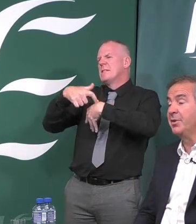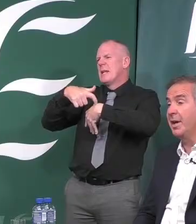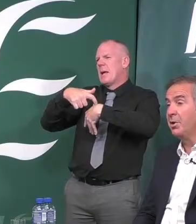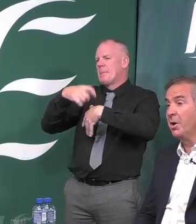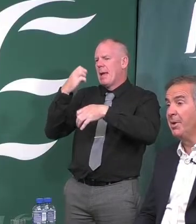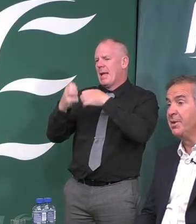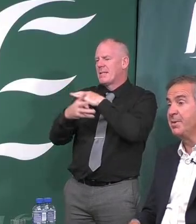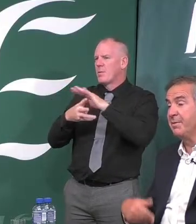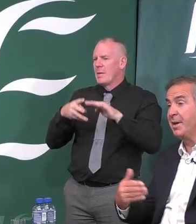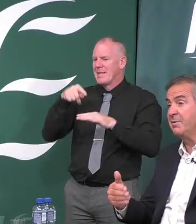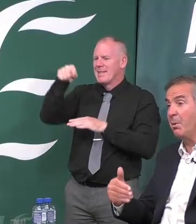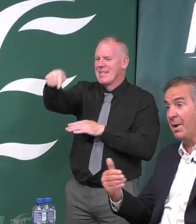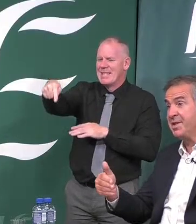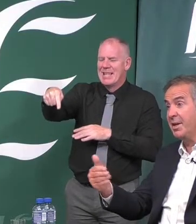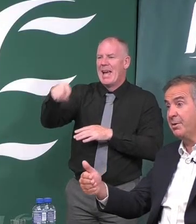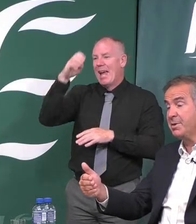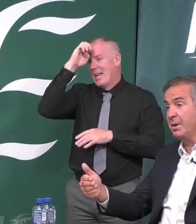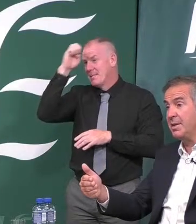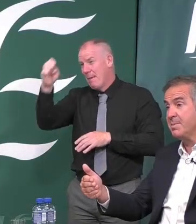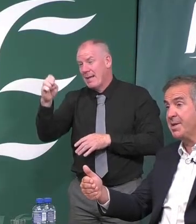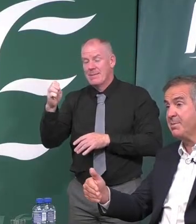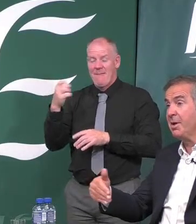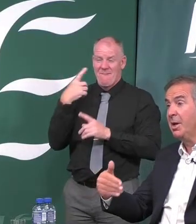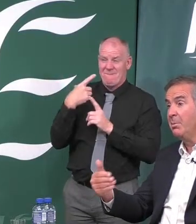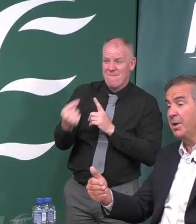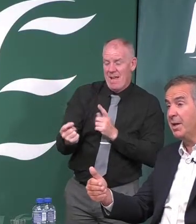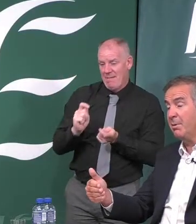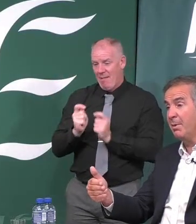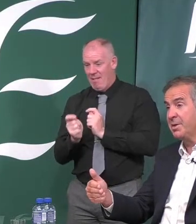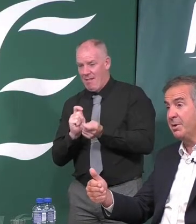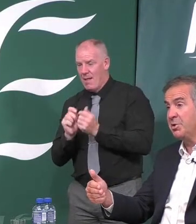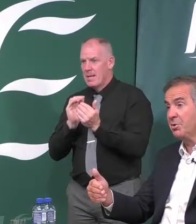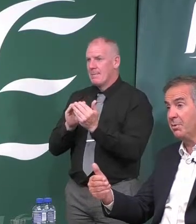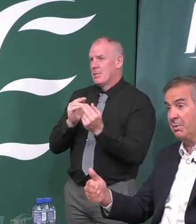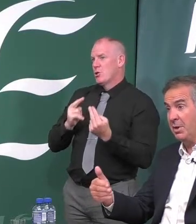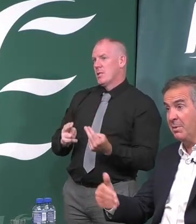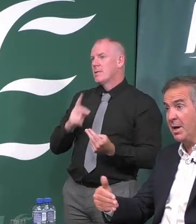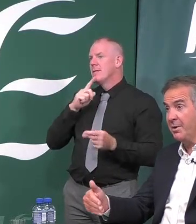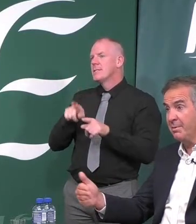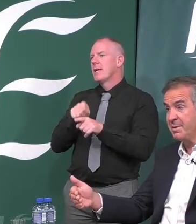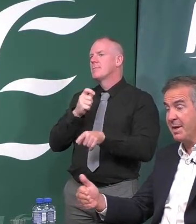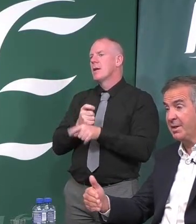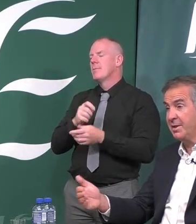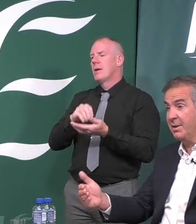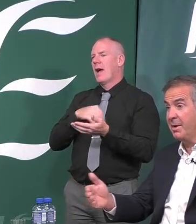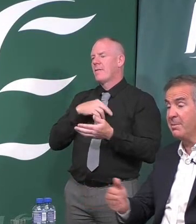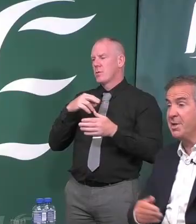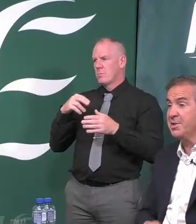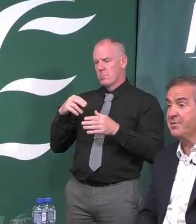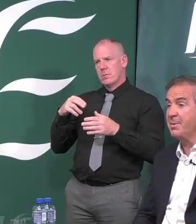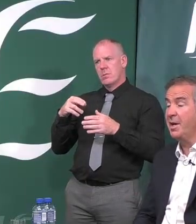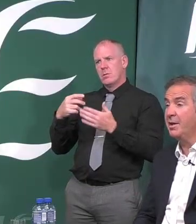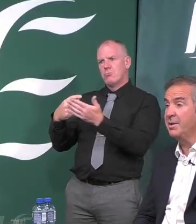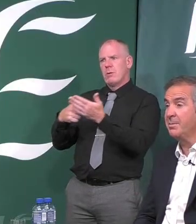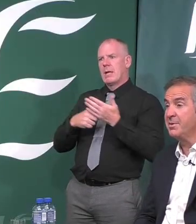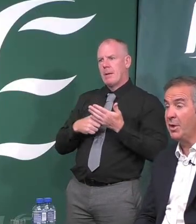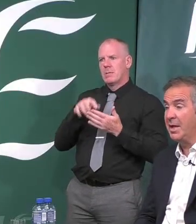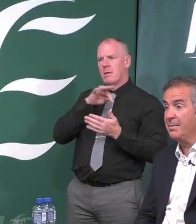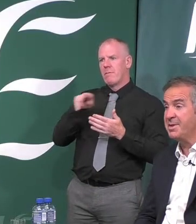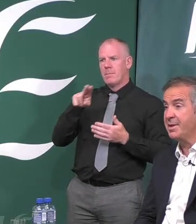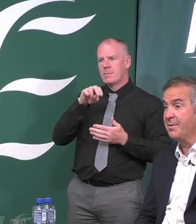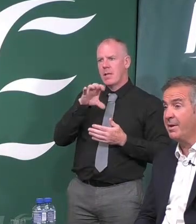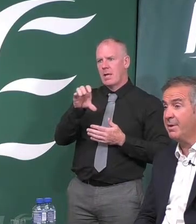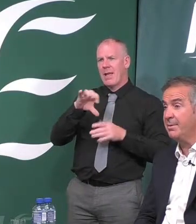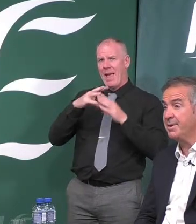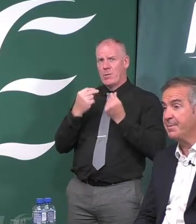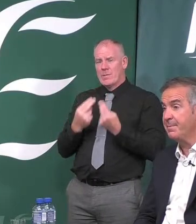period. We're not going to get hung up on it, but effectively we want to get there as quickly as possible. But equally, we want to make sure we honour and respect the recommendations from NIAC in terms of all